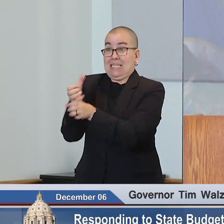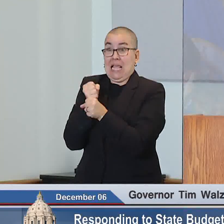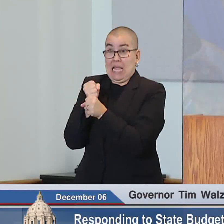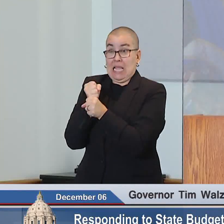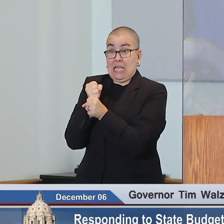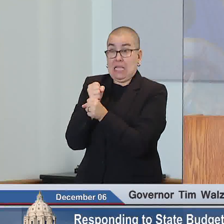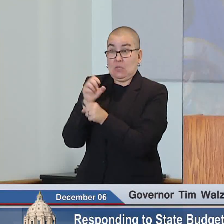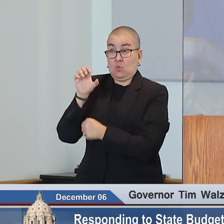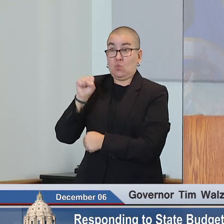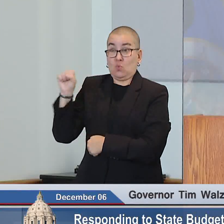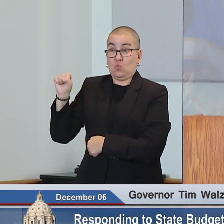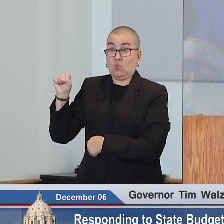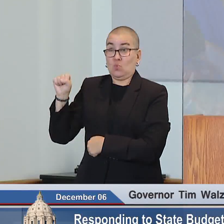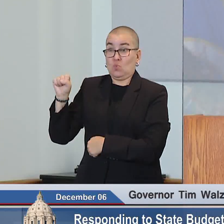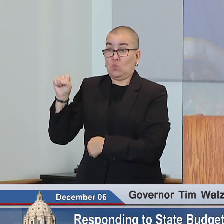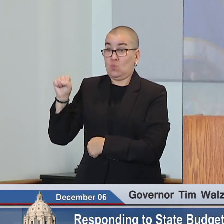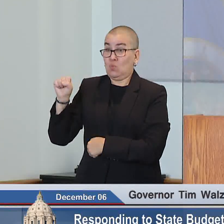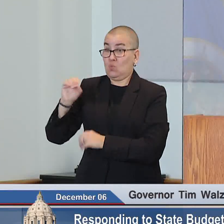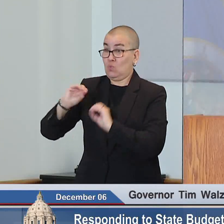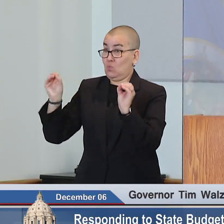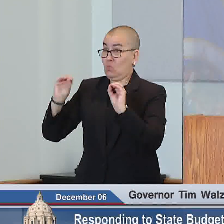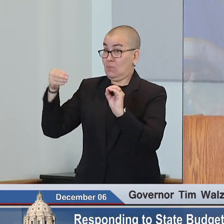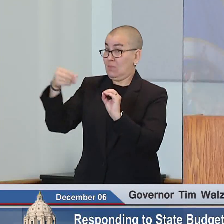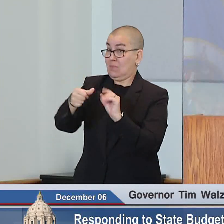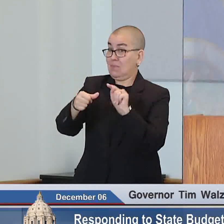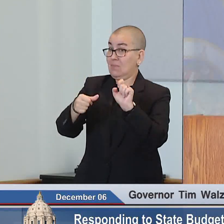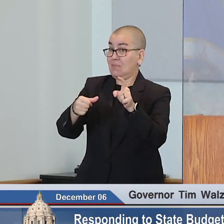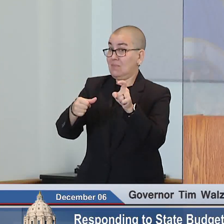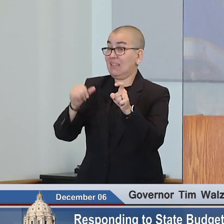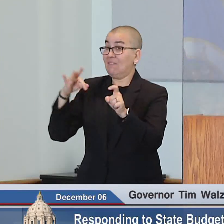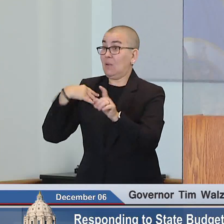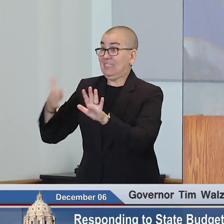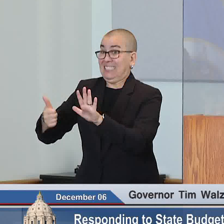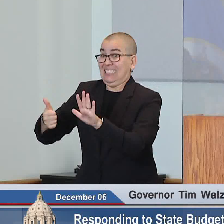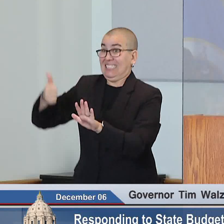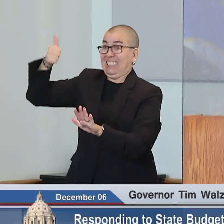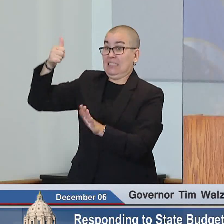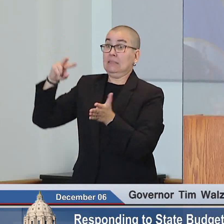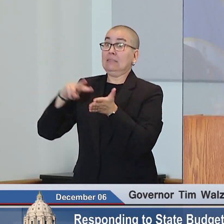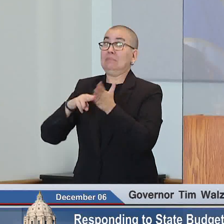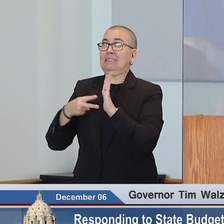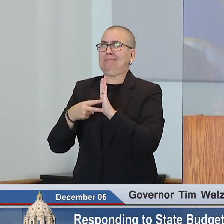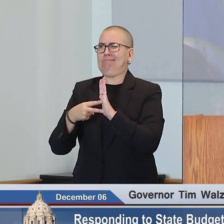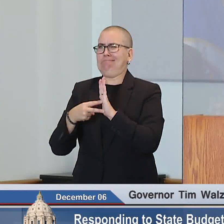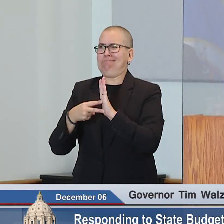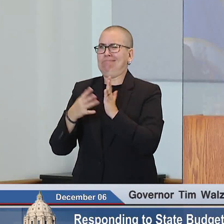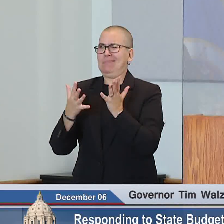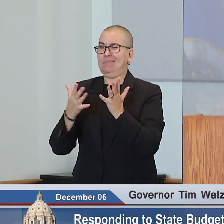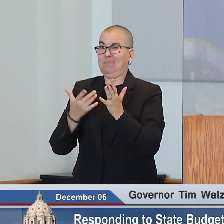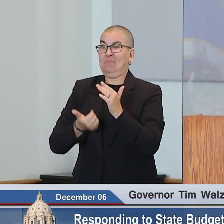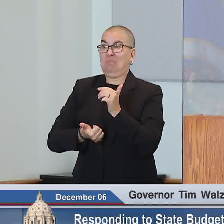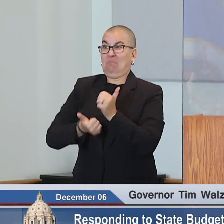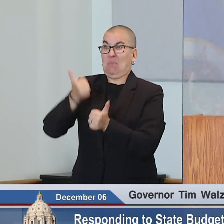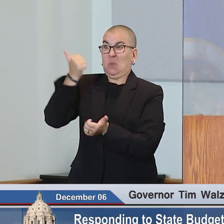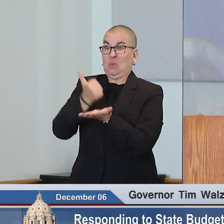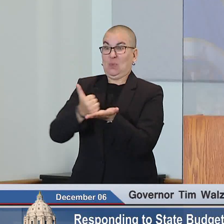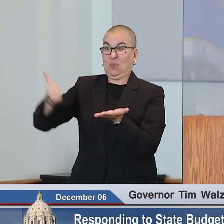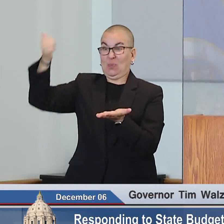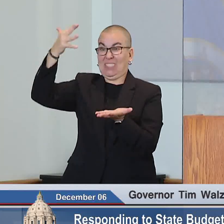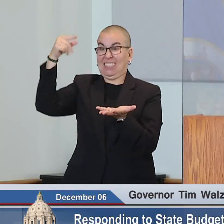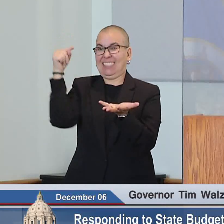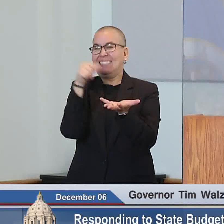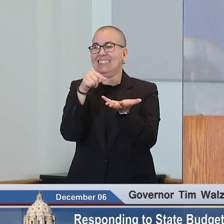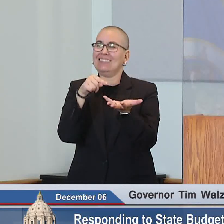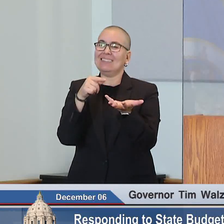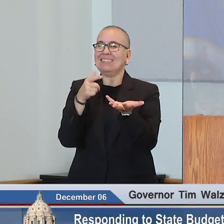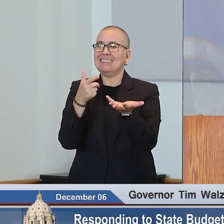If we take that ceiling up further, I simply said I don't know if the richest Minnesotans, billionaires, need a tax cut on Social Security, but